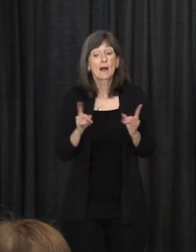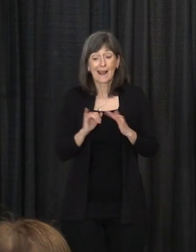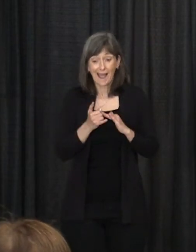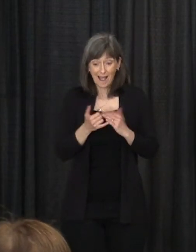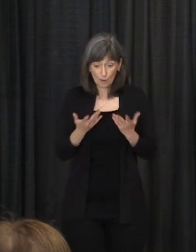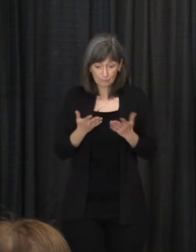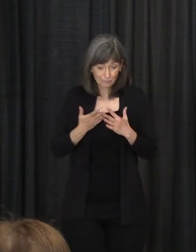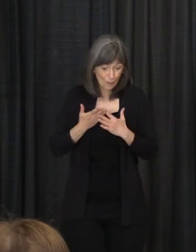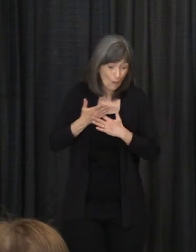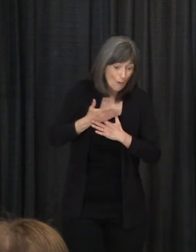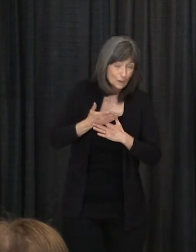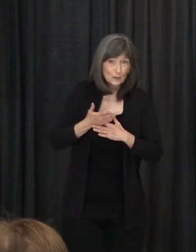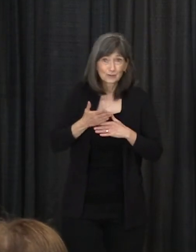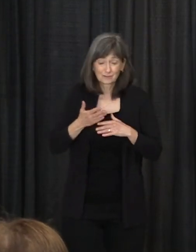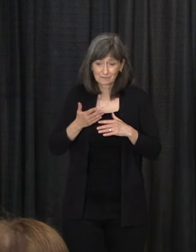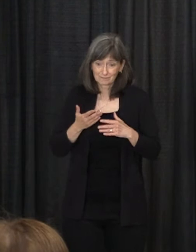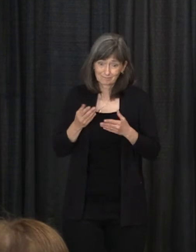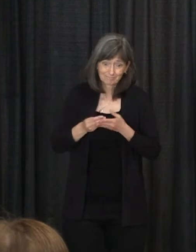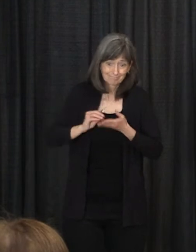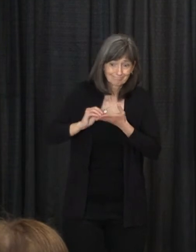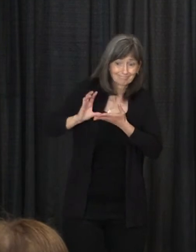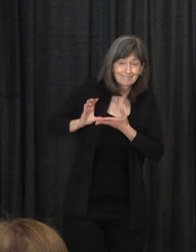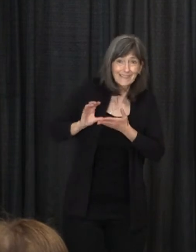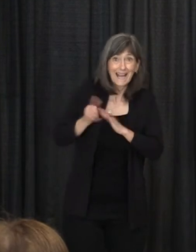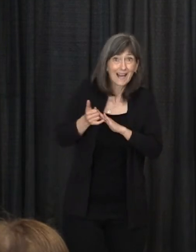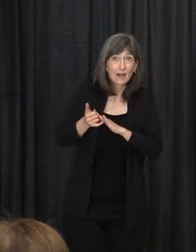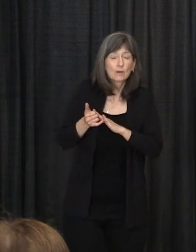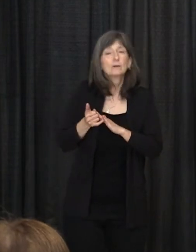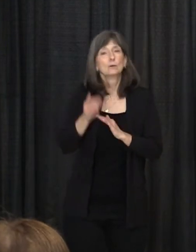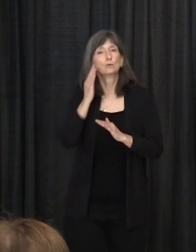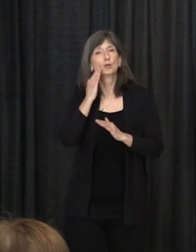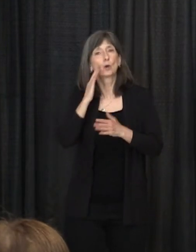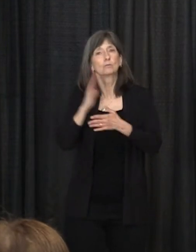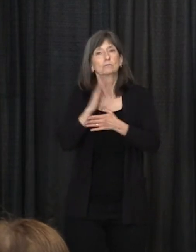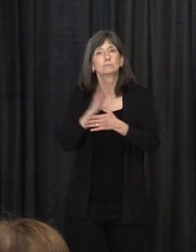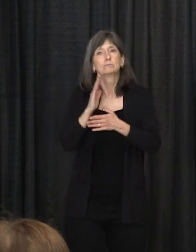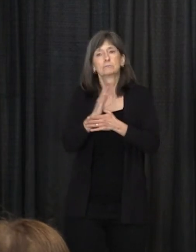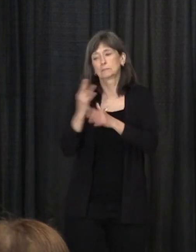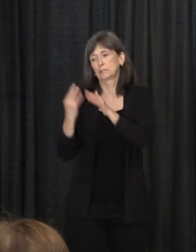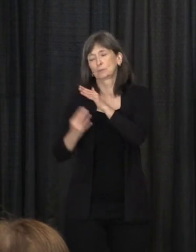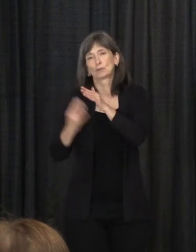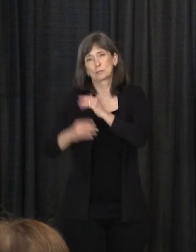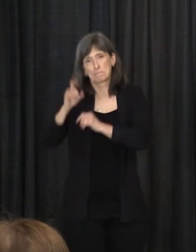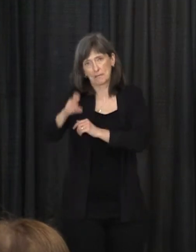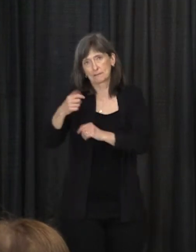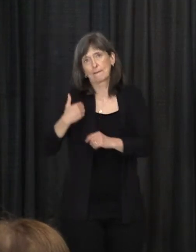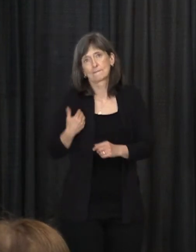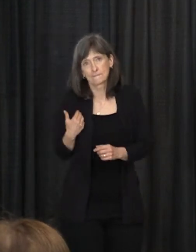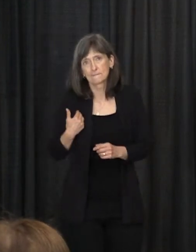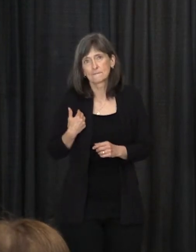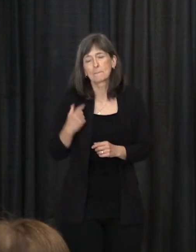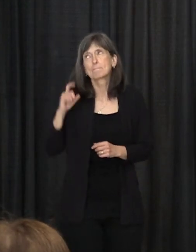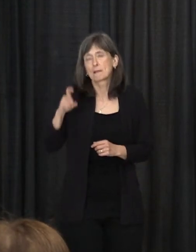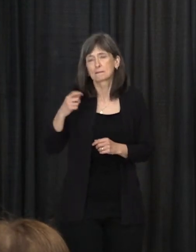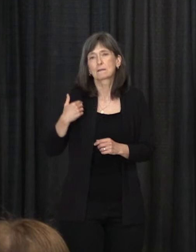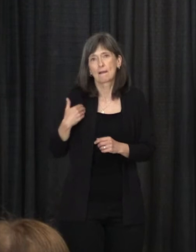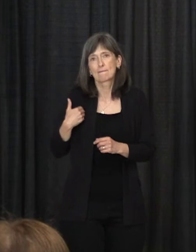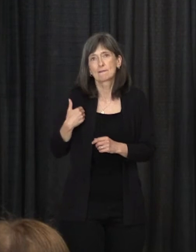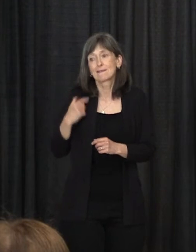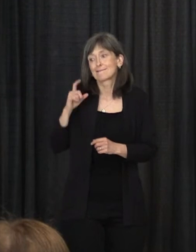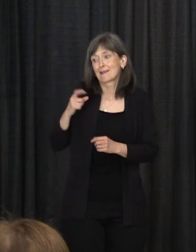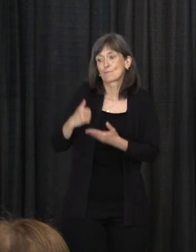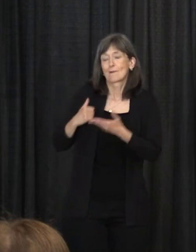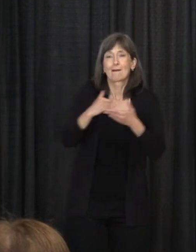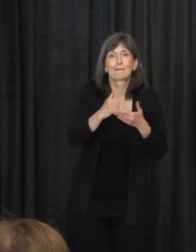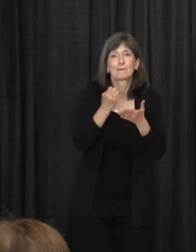fiscal challenges and into greater prosperity is through immigration. It is an economic lever, and unlocking that economic lever is